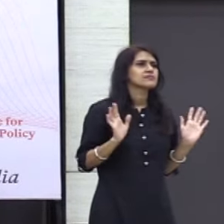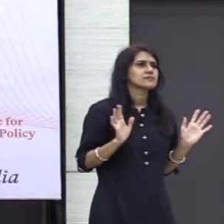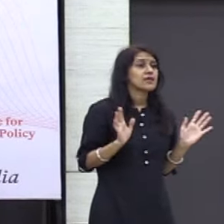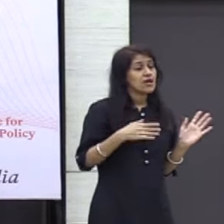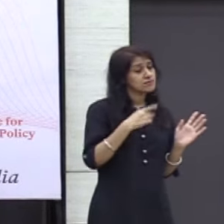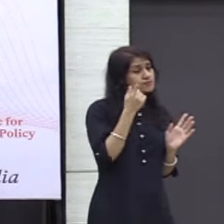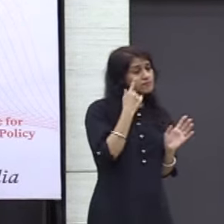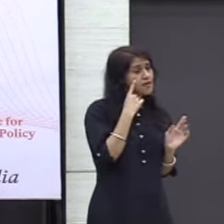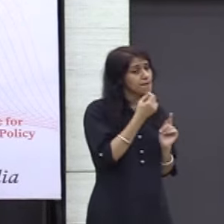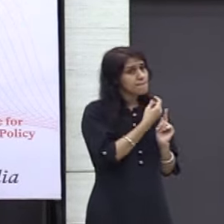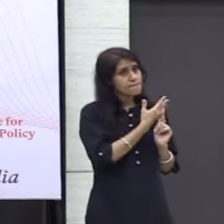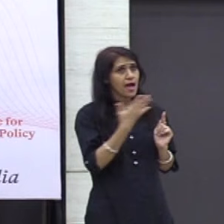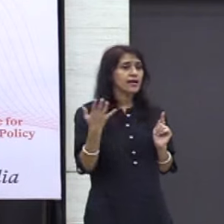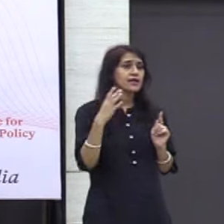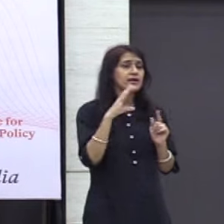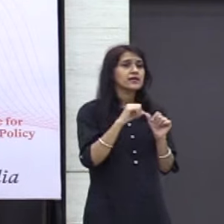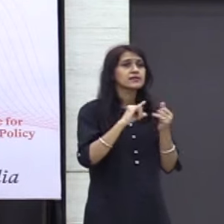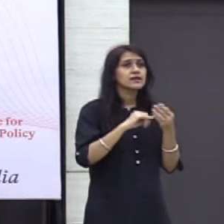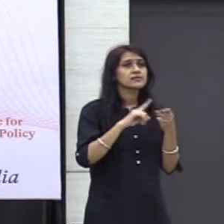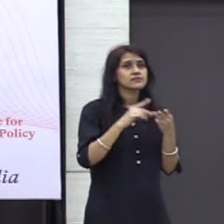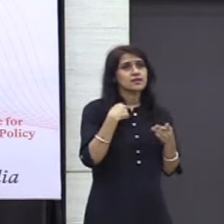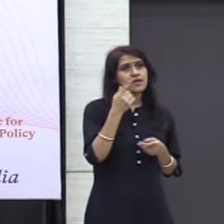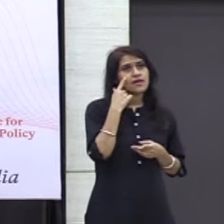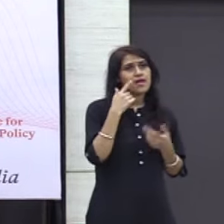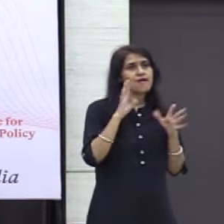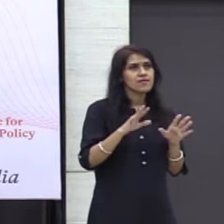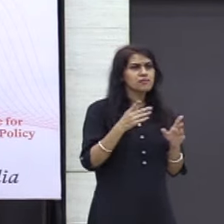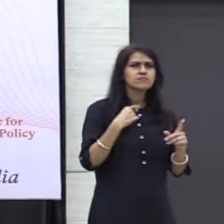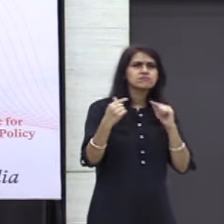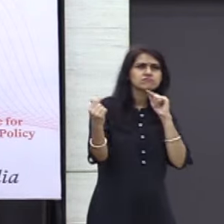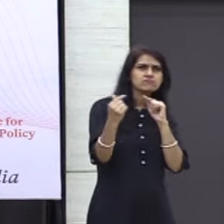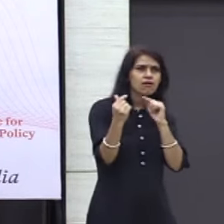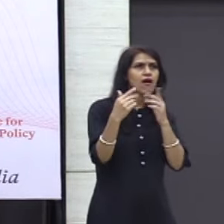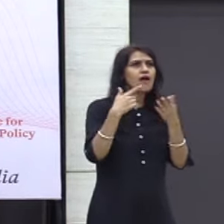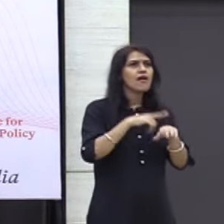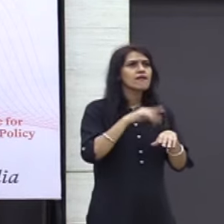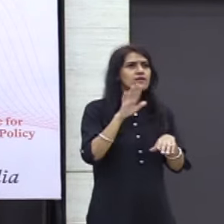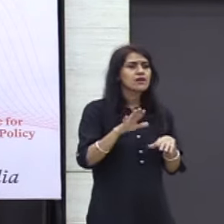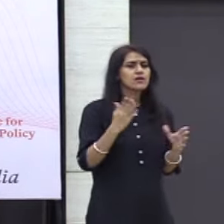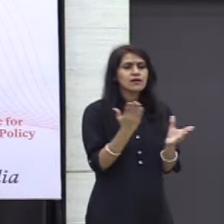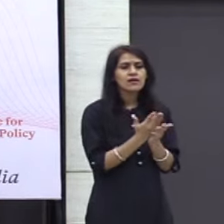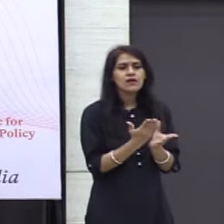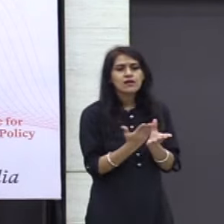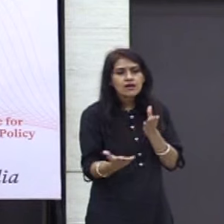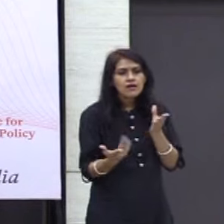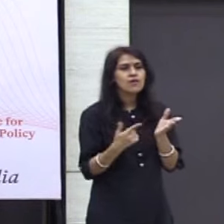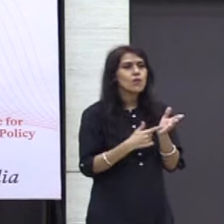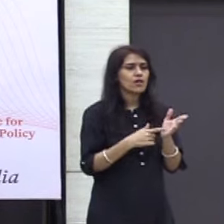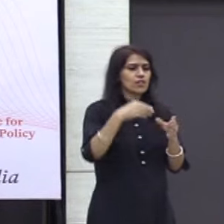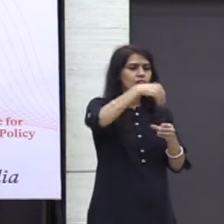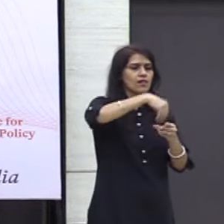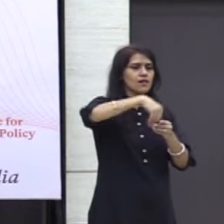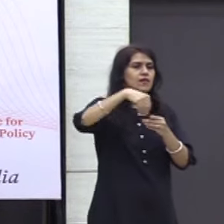several cases in which, after I have made the arguments, they realize that there is a lacuna, they will put in a